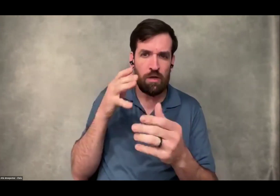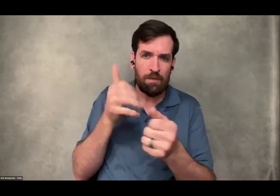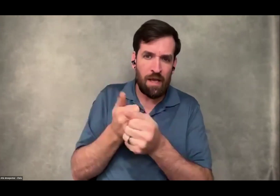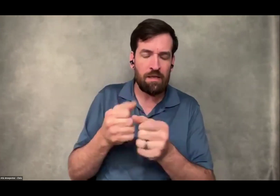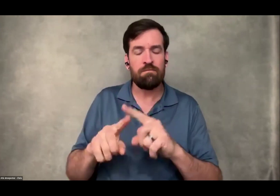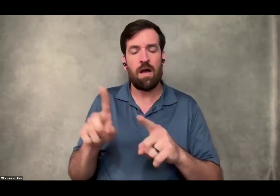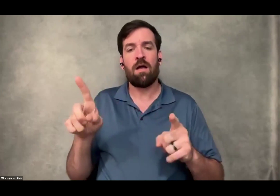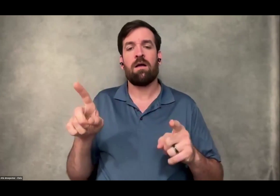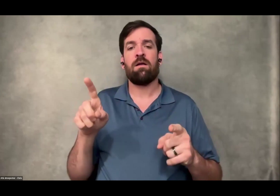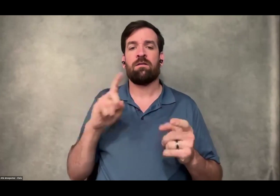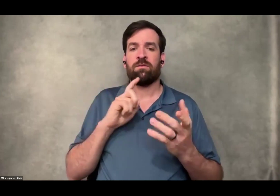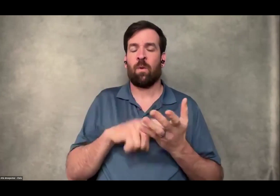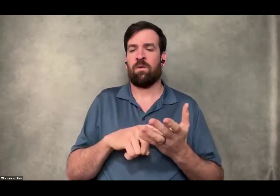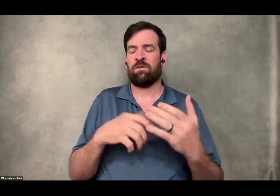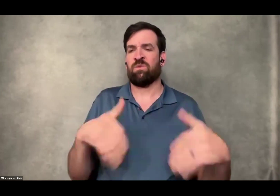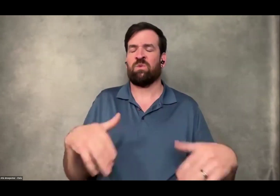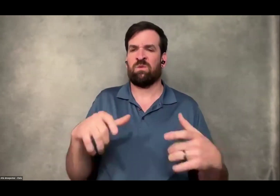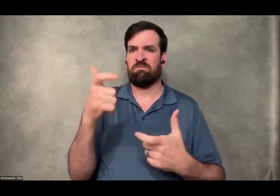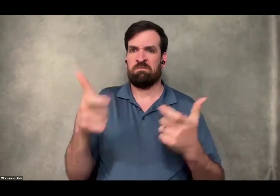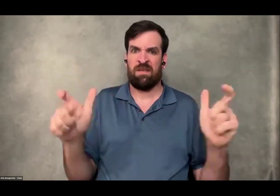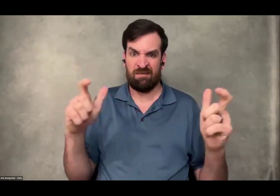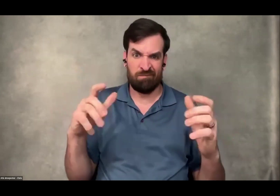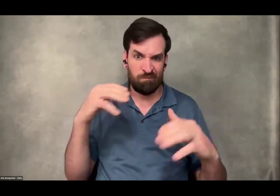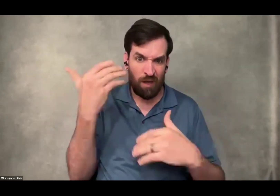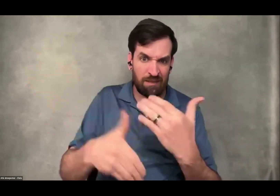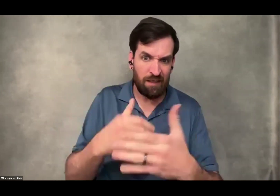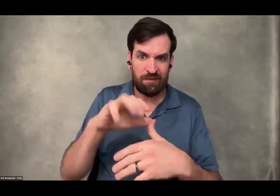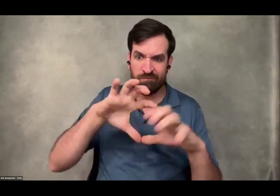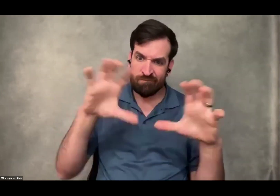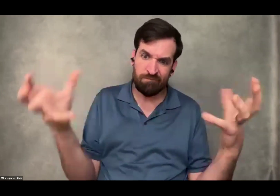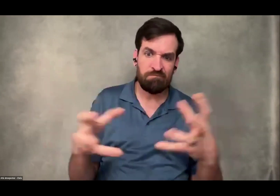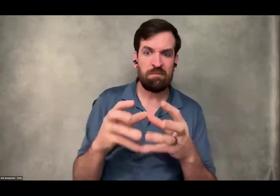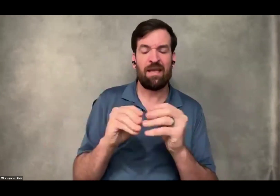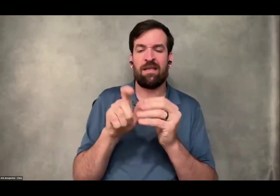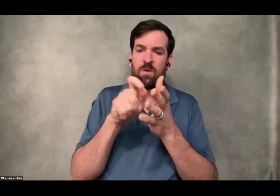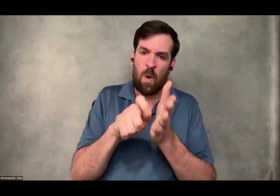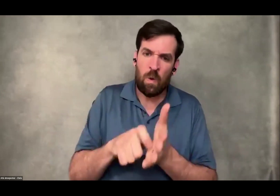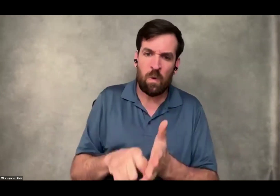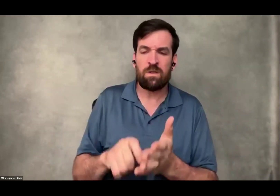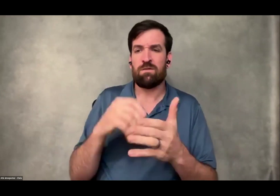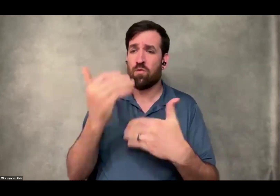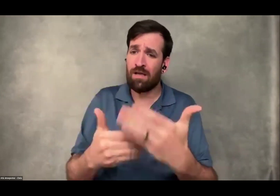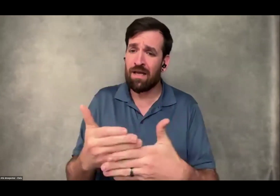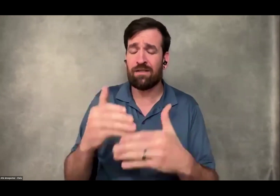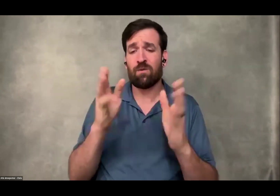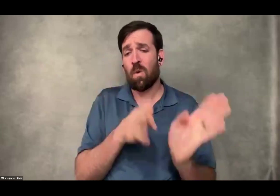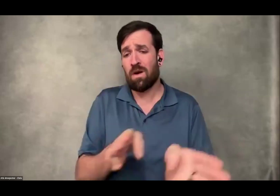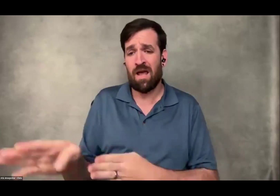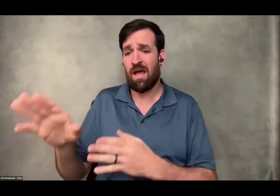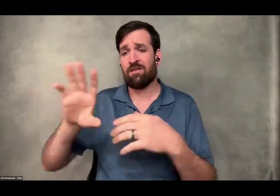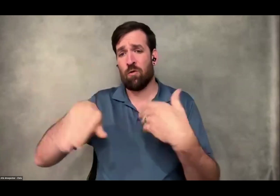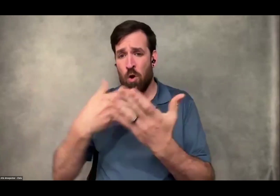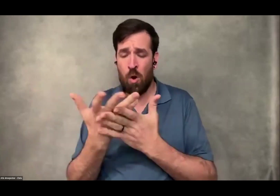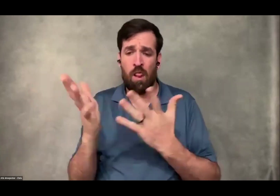that it's such a consuming process to get everybody together at the meeting and then take the notes and then process the notes and organize all themselves.